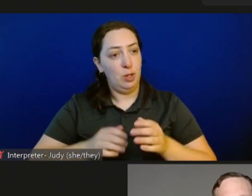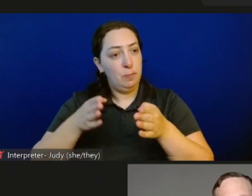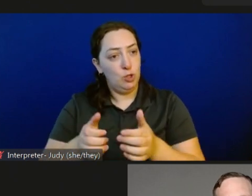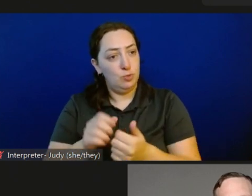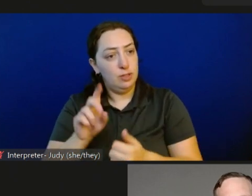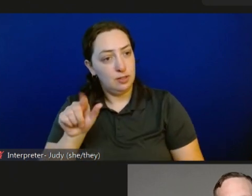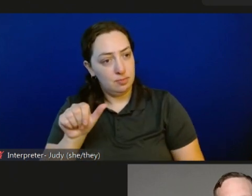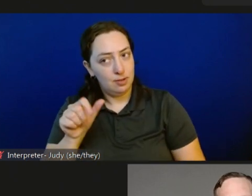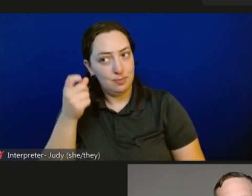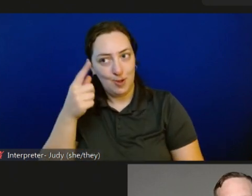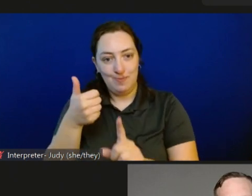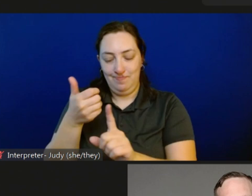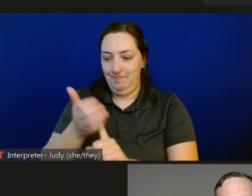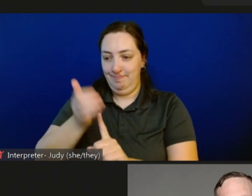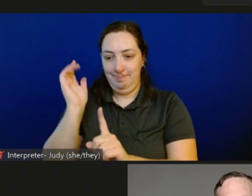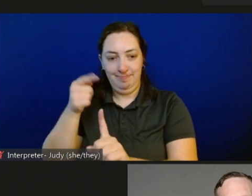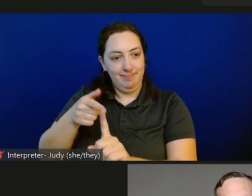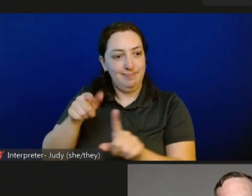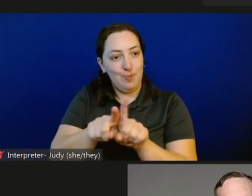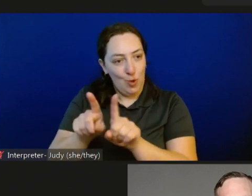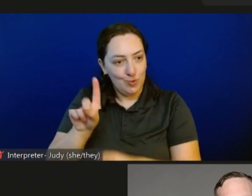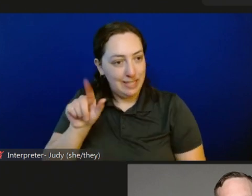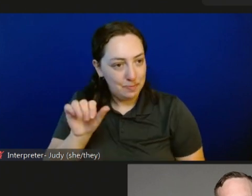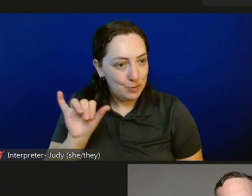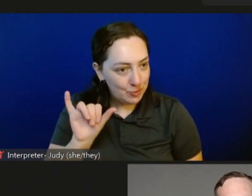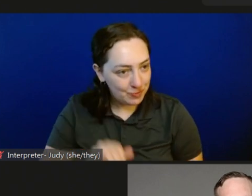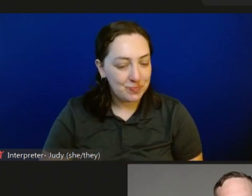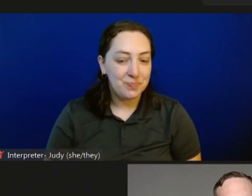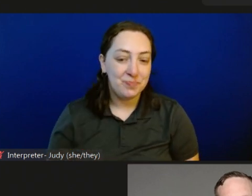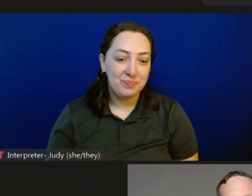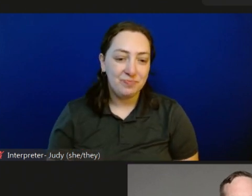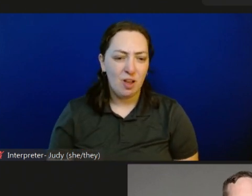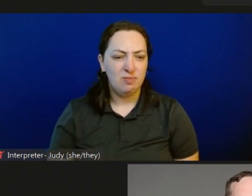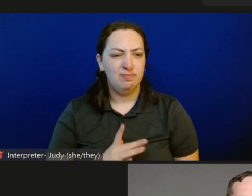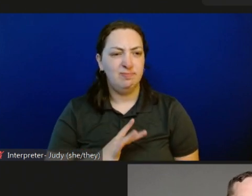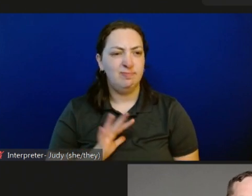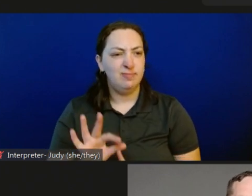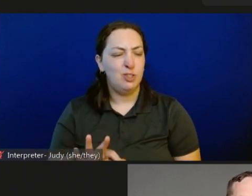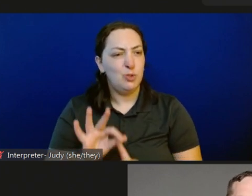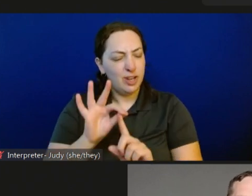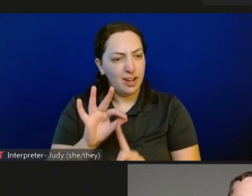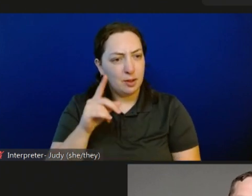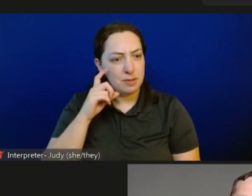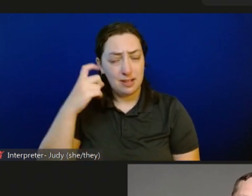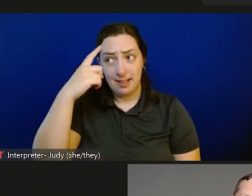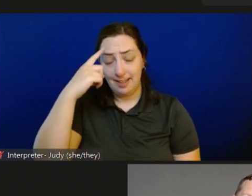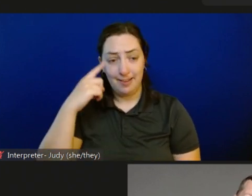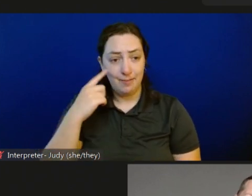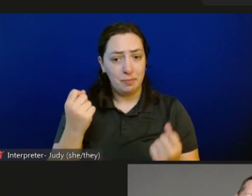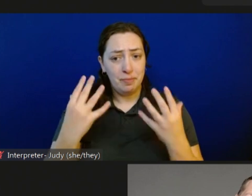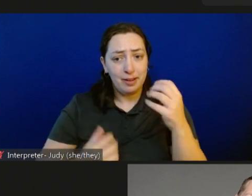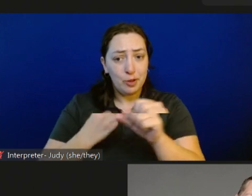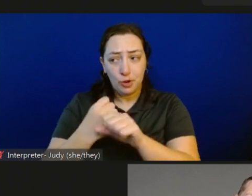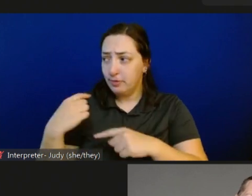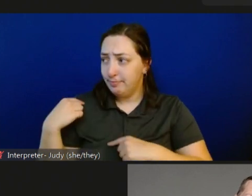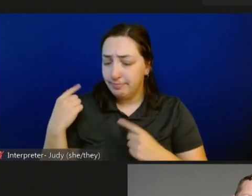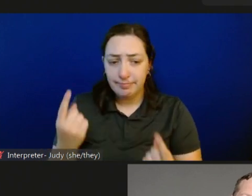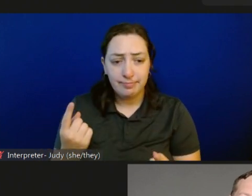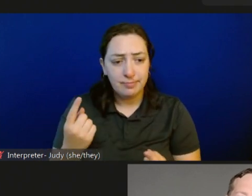person with a disability so it's unique because I think for years we've seen in many um movies um